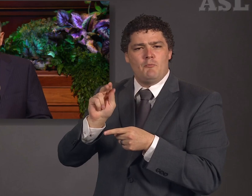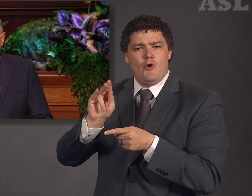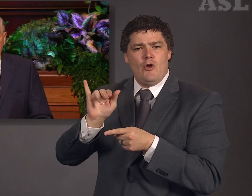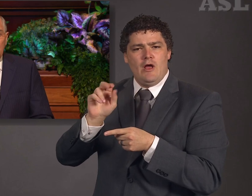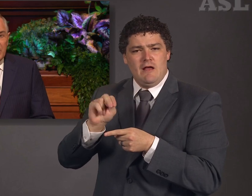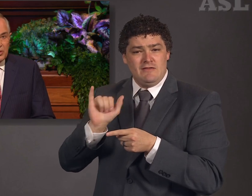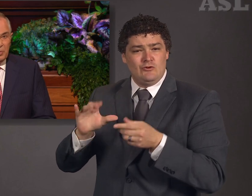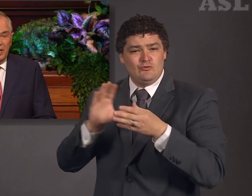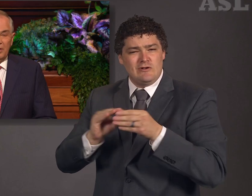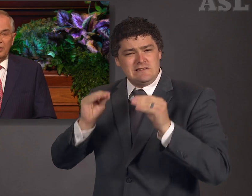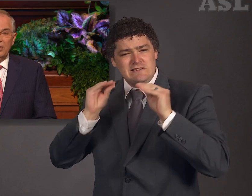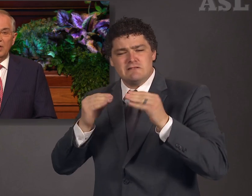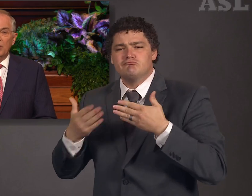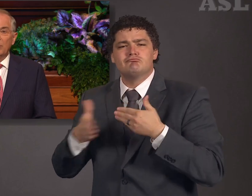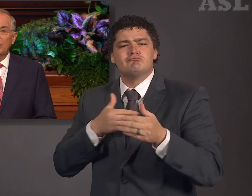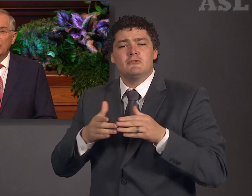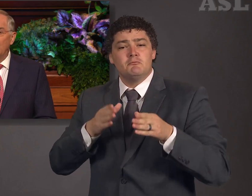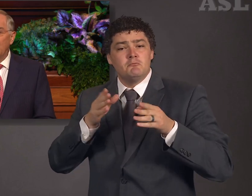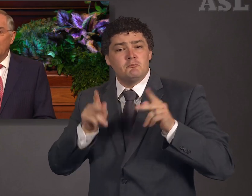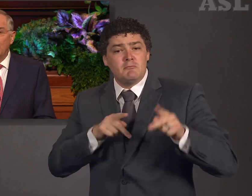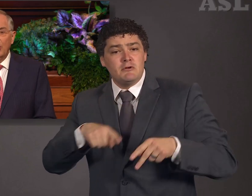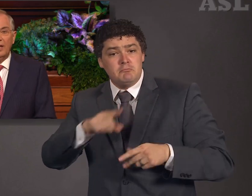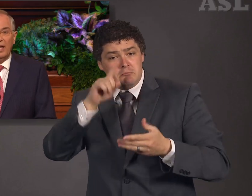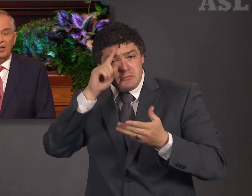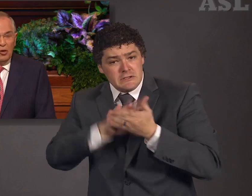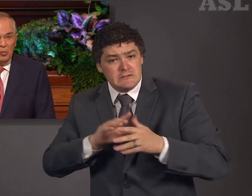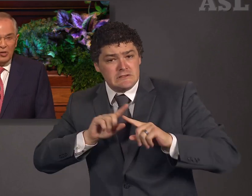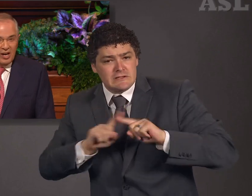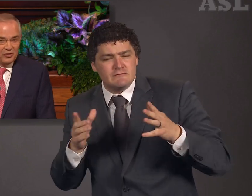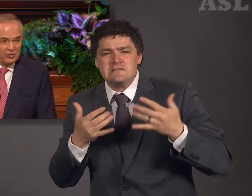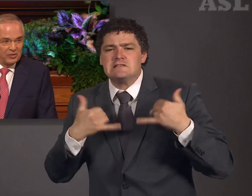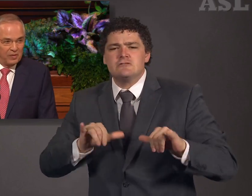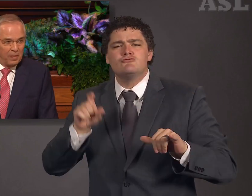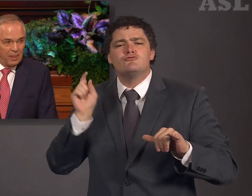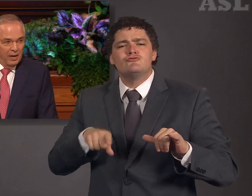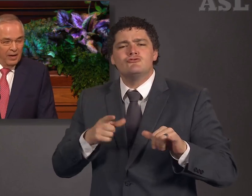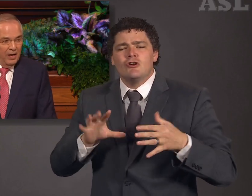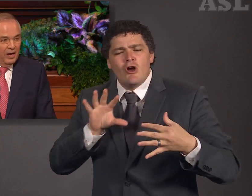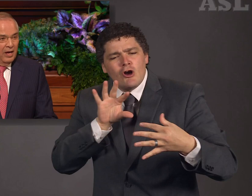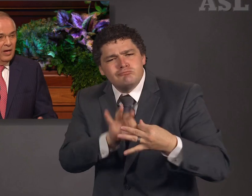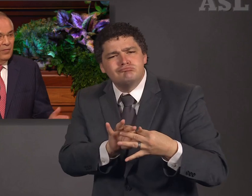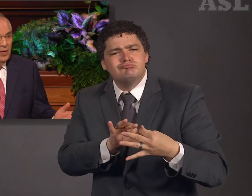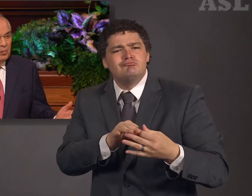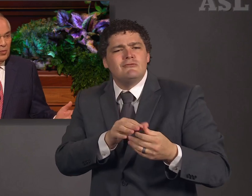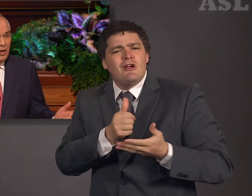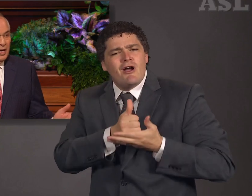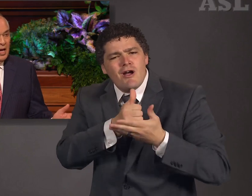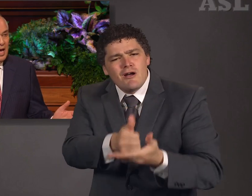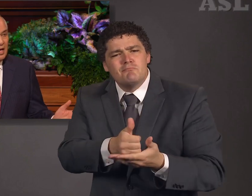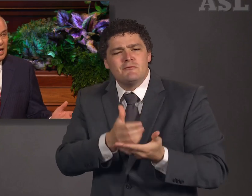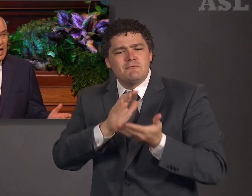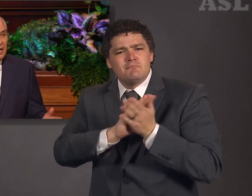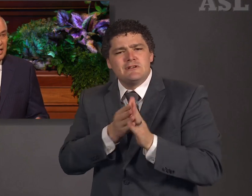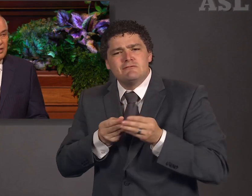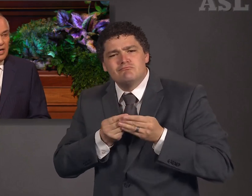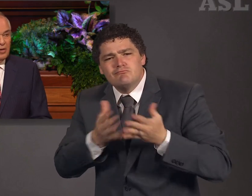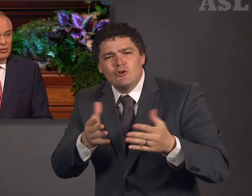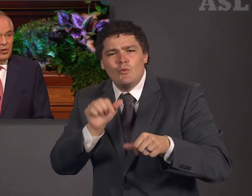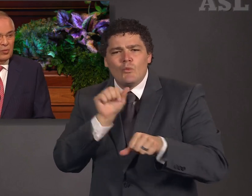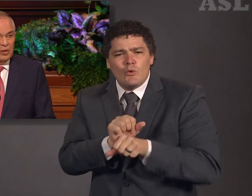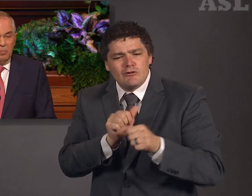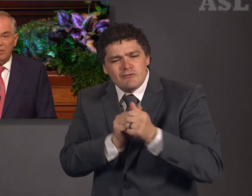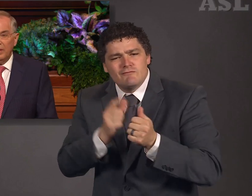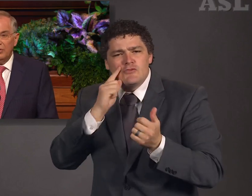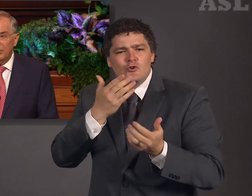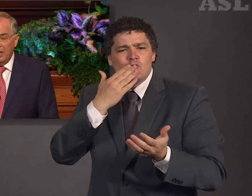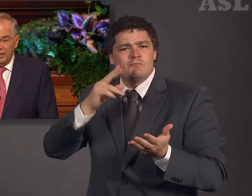need, being peacemakers, pursuing good and noble causes. In February, a headline in the